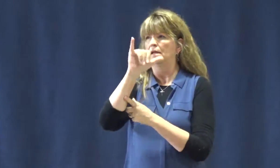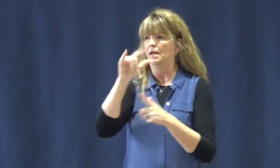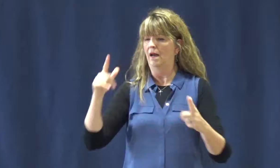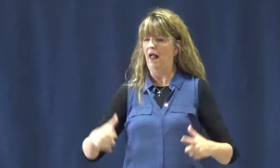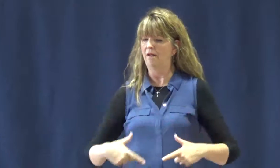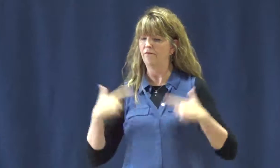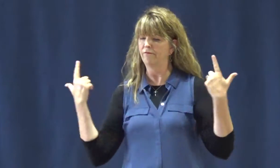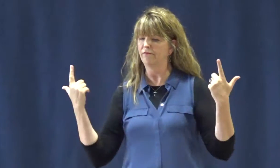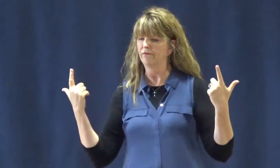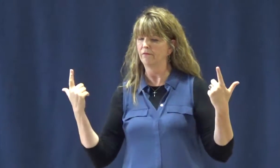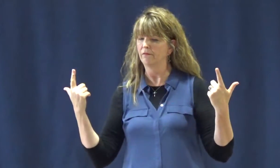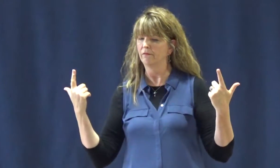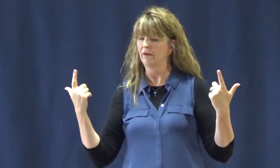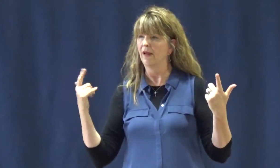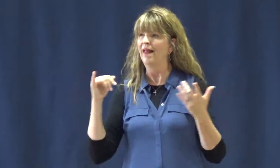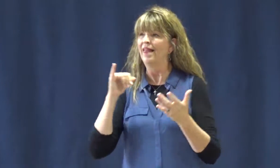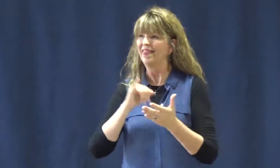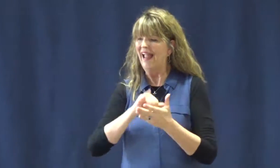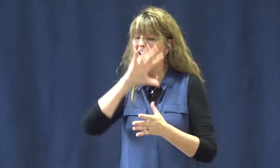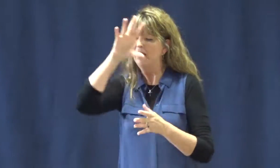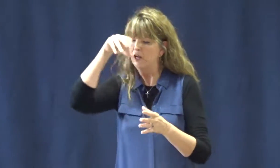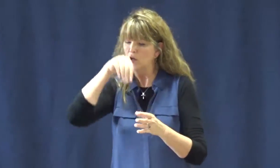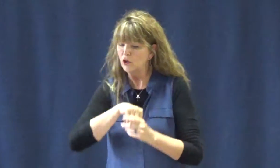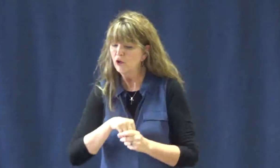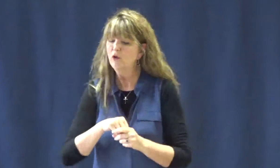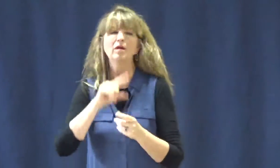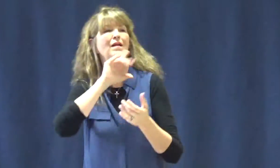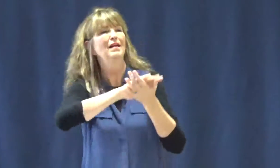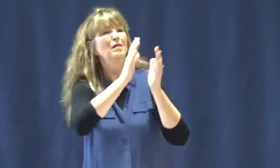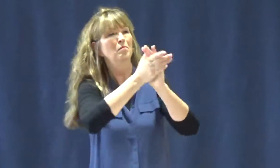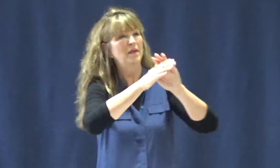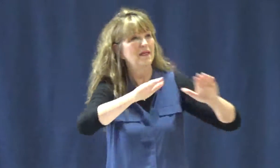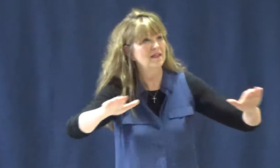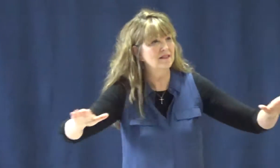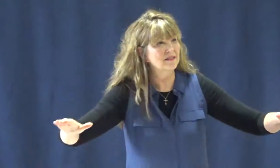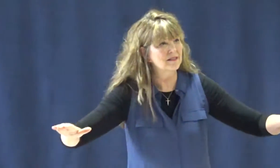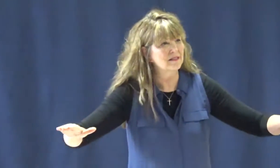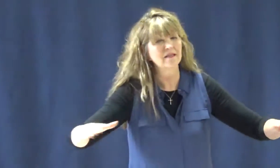he preached about the importance of leading a present-day God-given life that